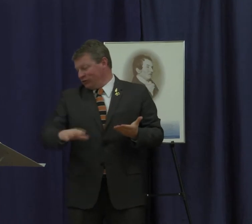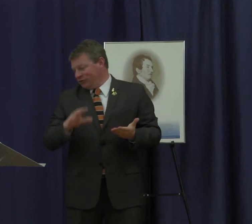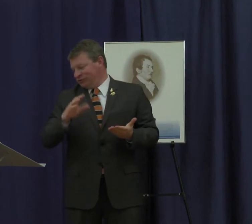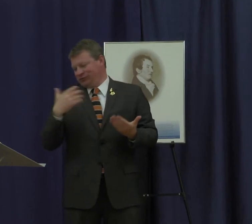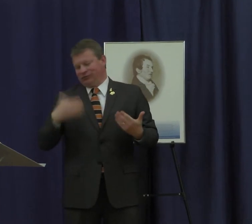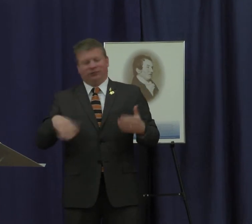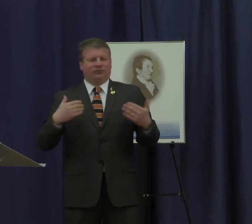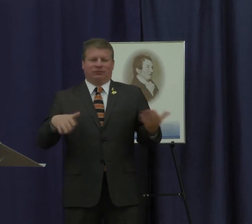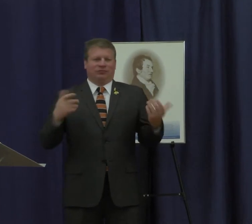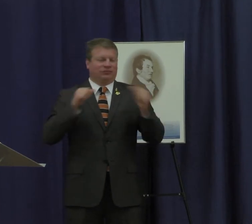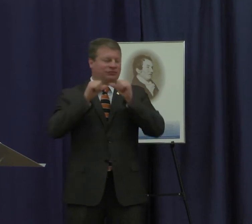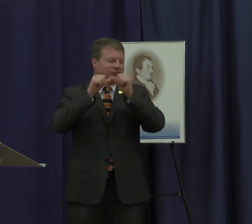commitment to our students